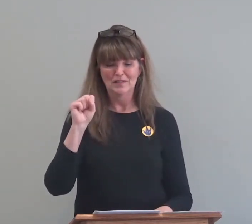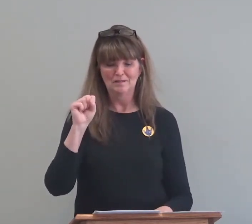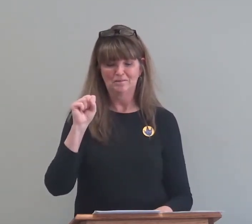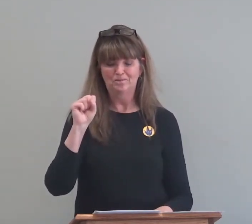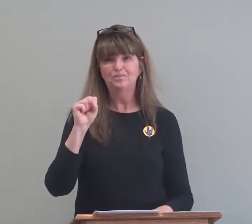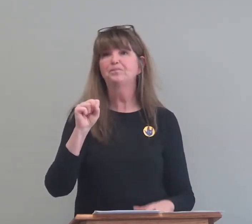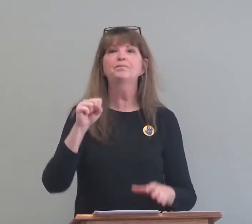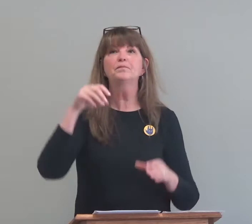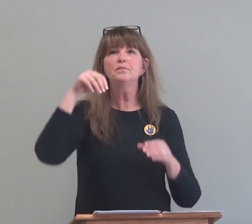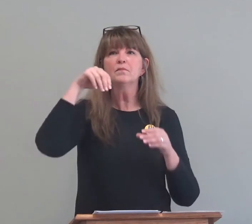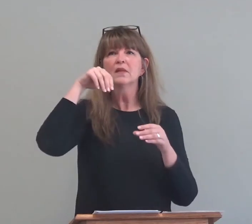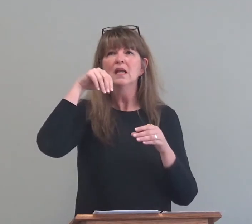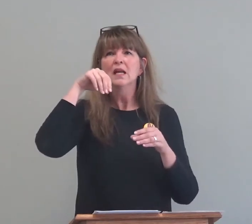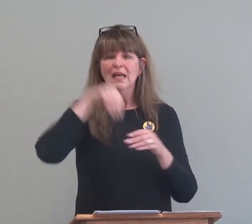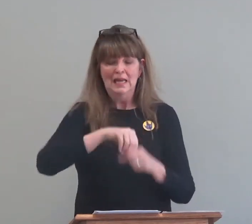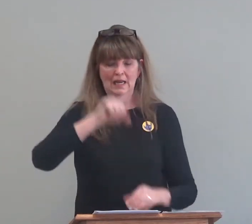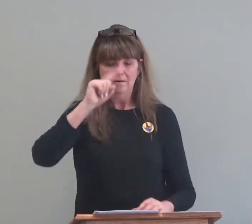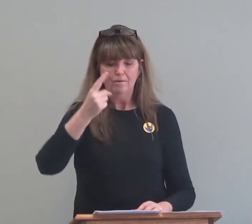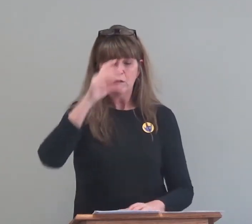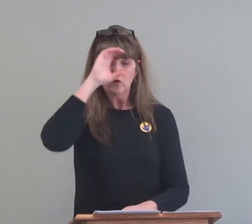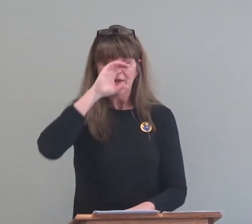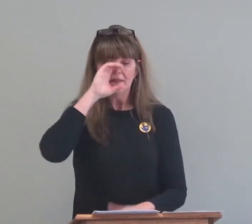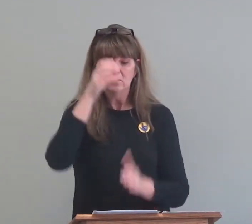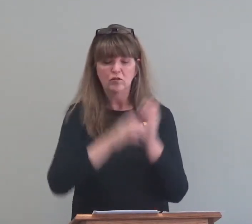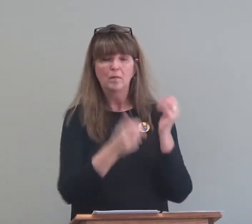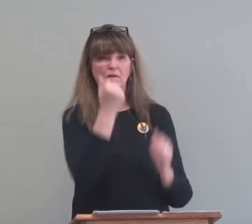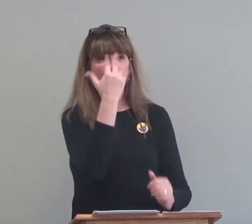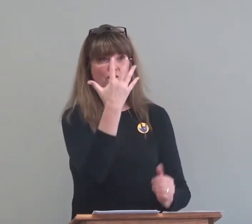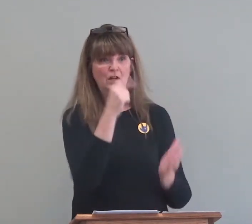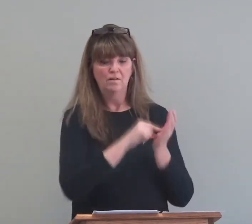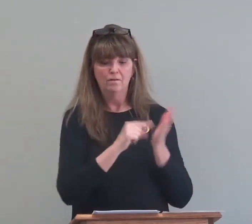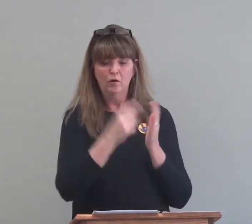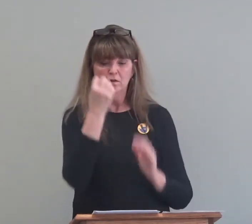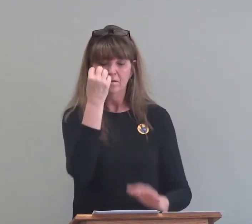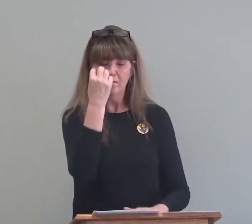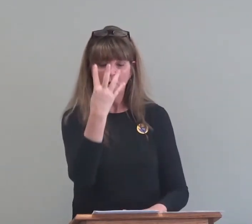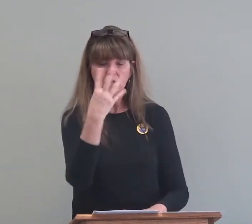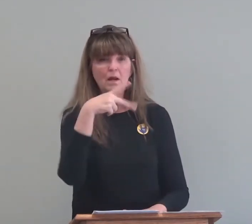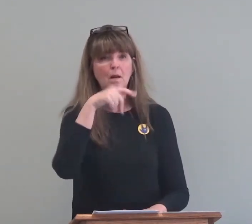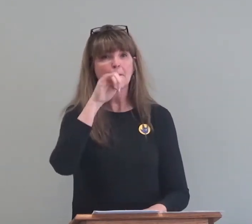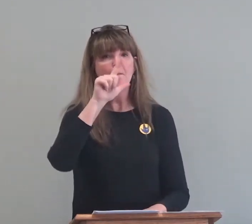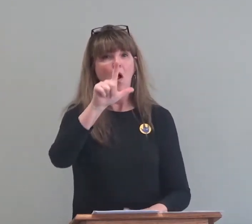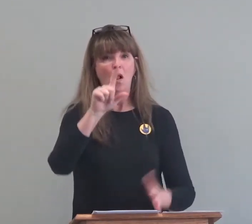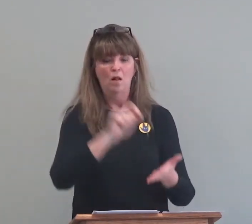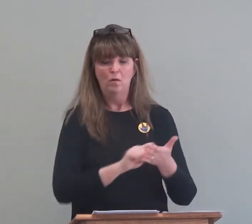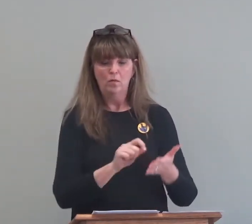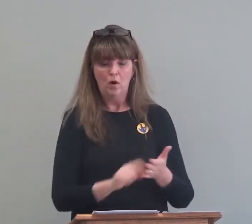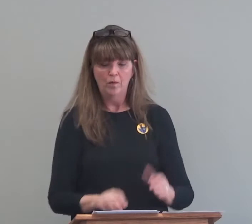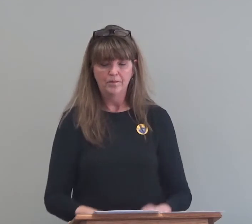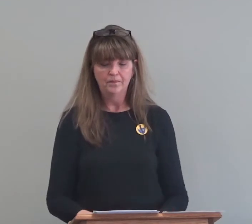That is truly good news. In 1 Corinthians chapter 15, verse 14, Paul is